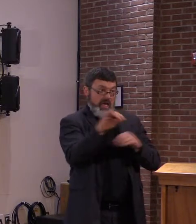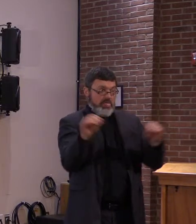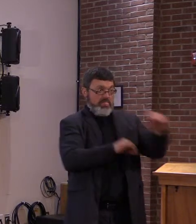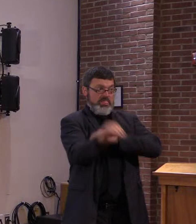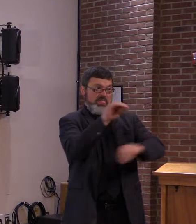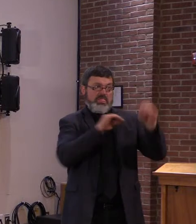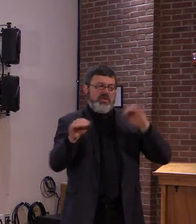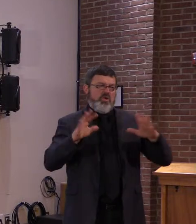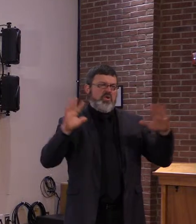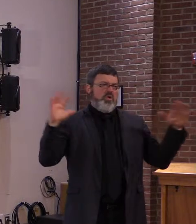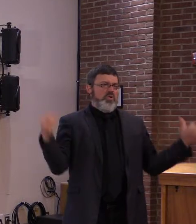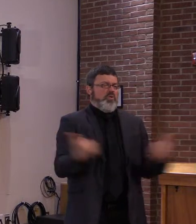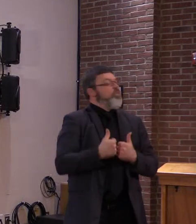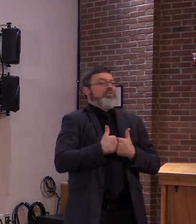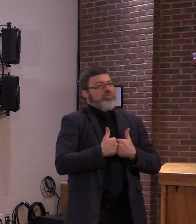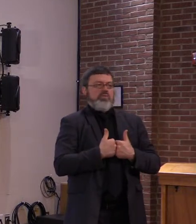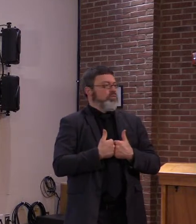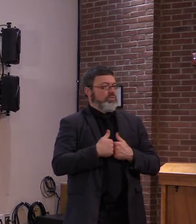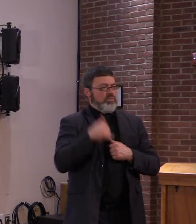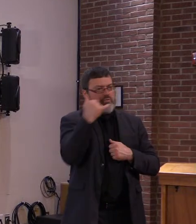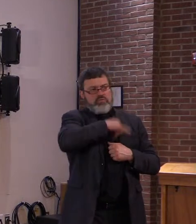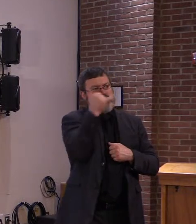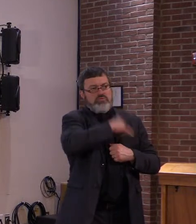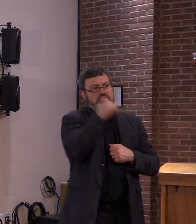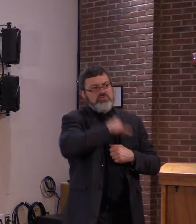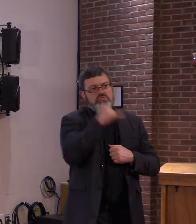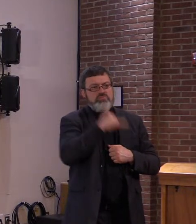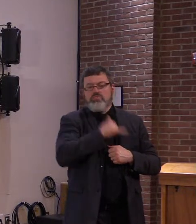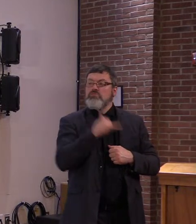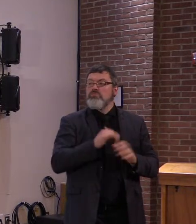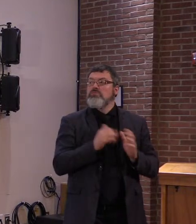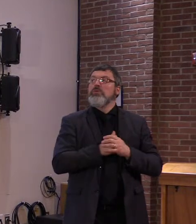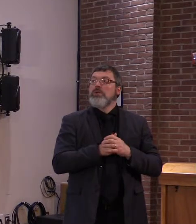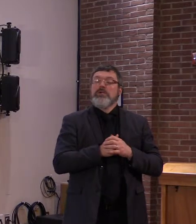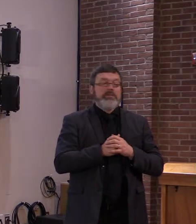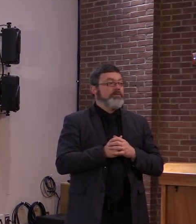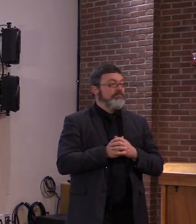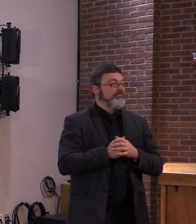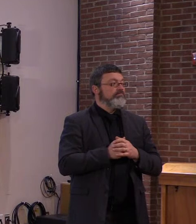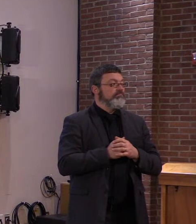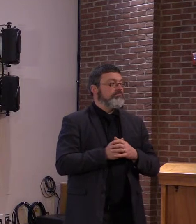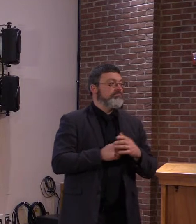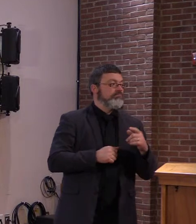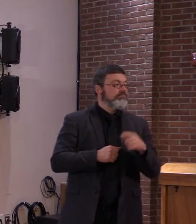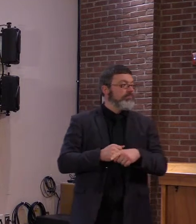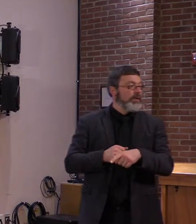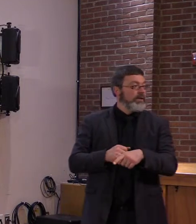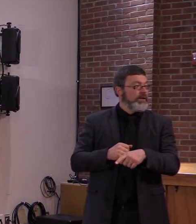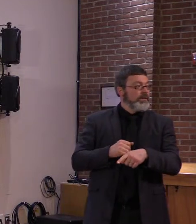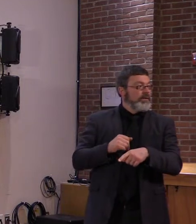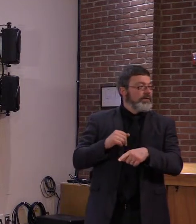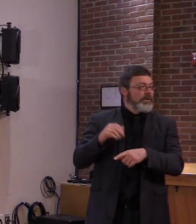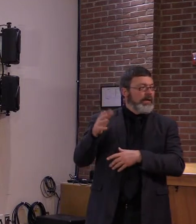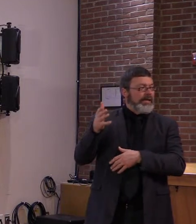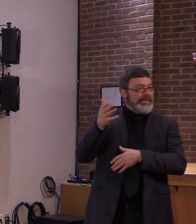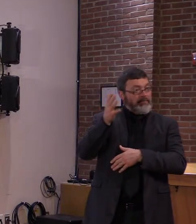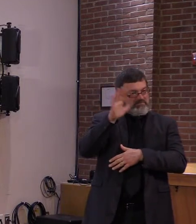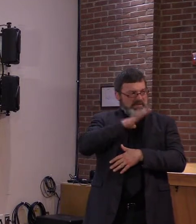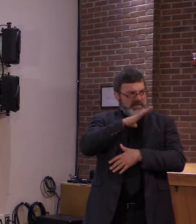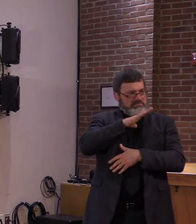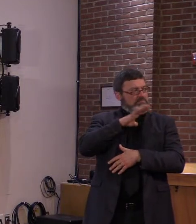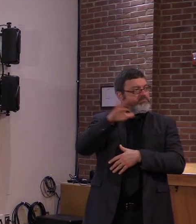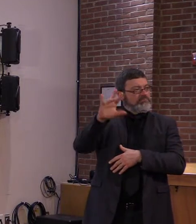be increased transmission. Yeah, I think it's important to clarify that, because I don't think there's been enough data to show whether you can